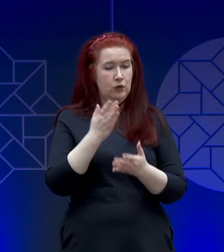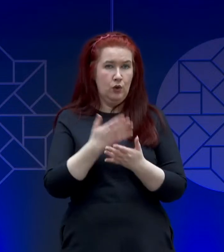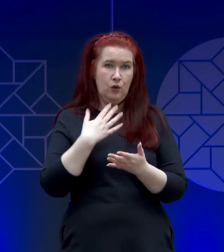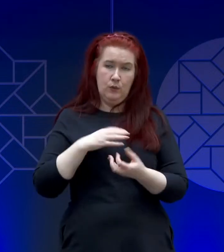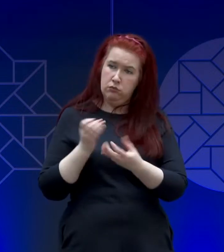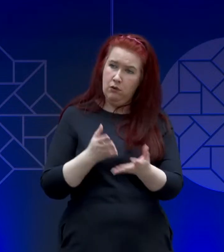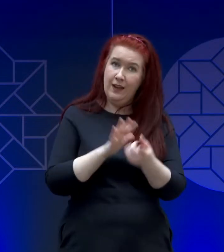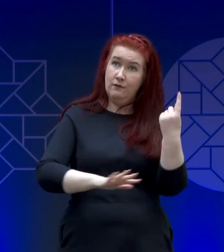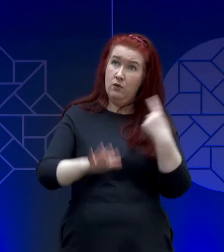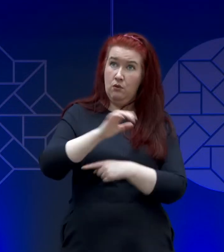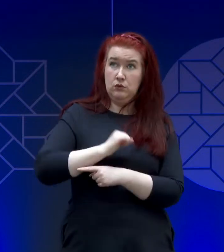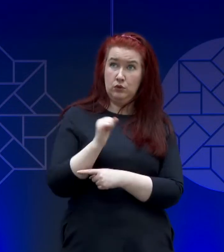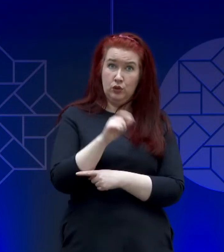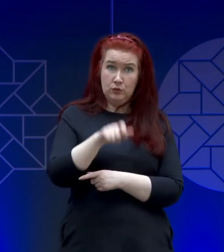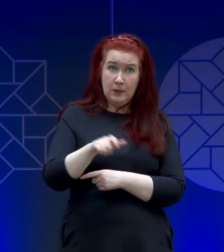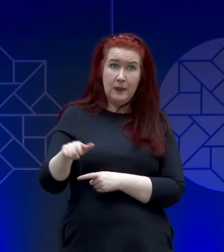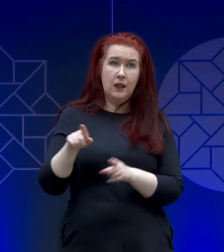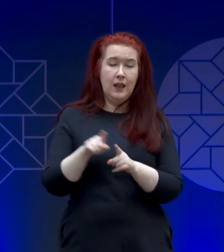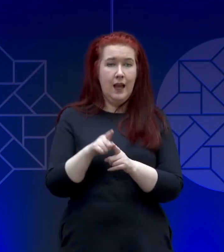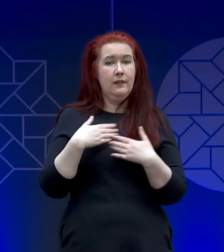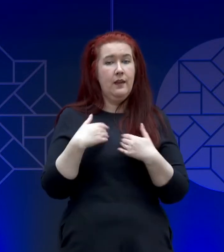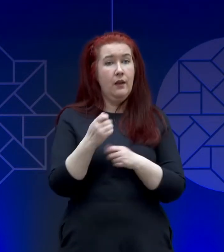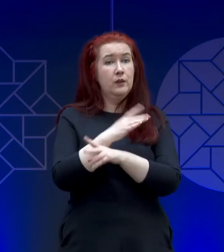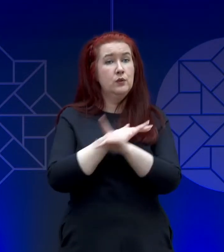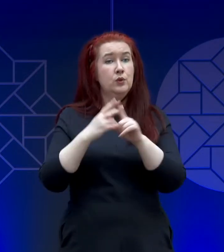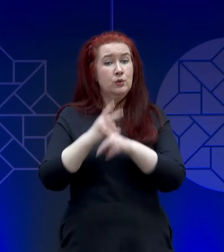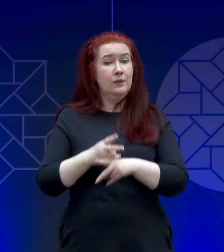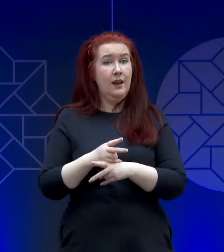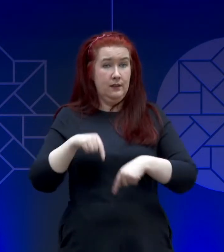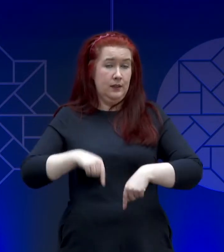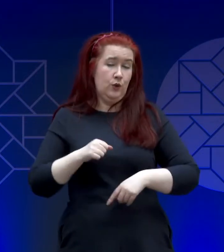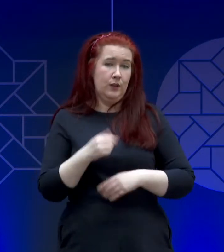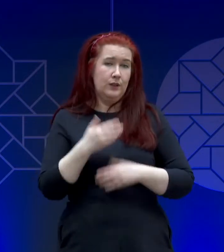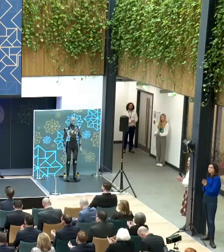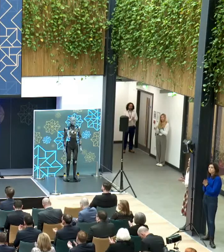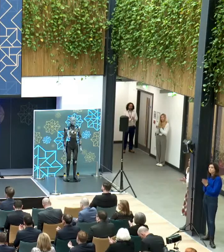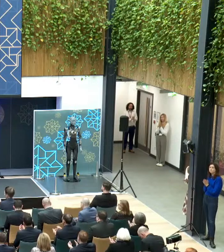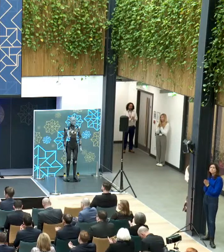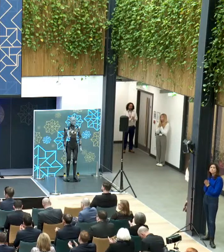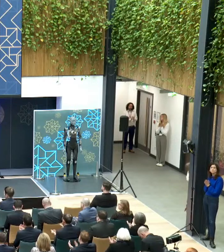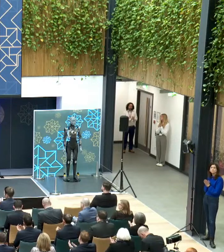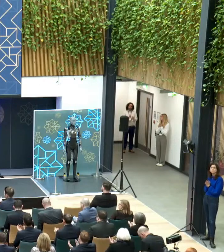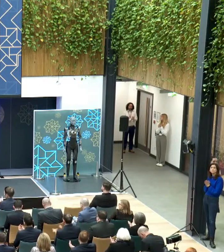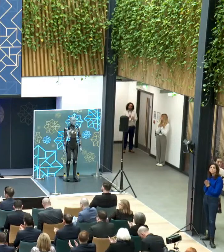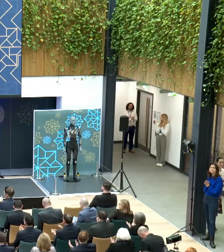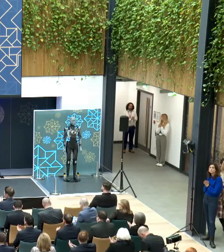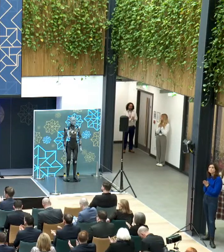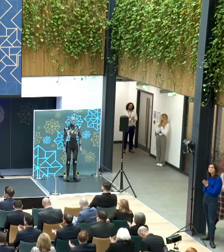people of Scotland and deliver for the health and social care system in our country. Thank you so much.